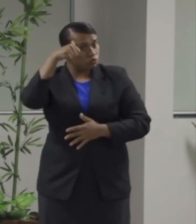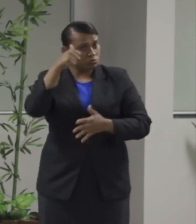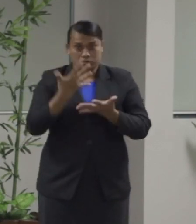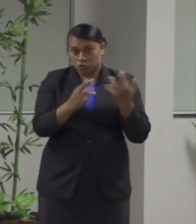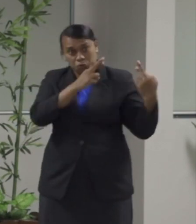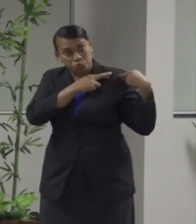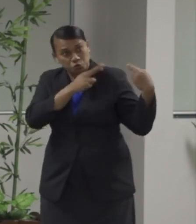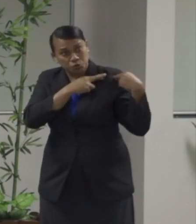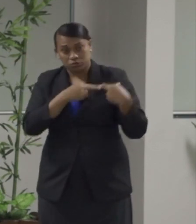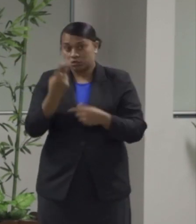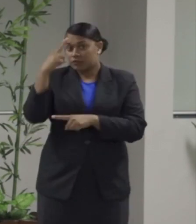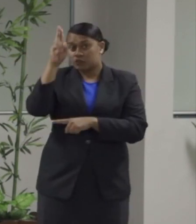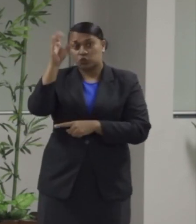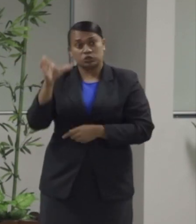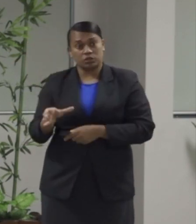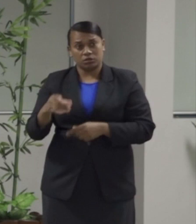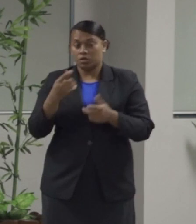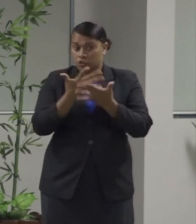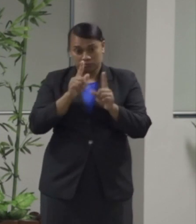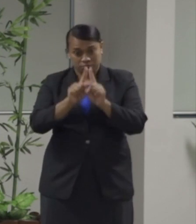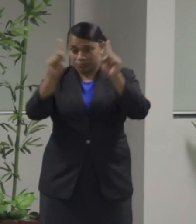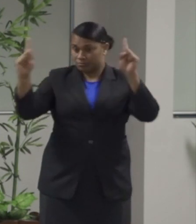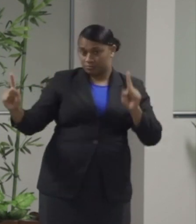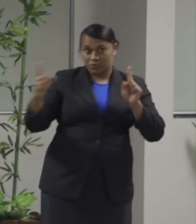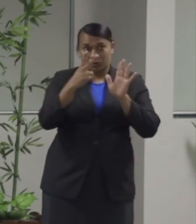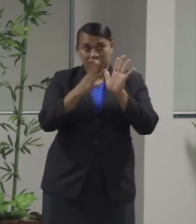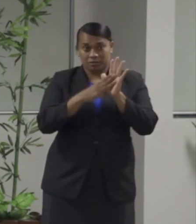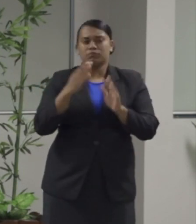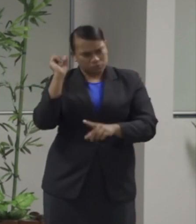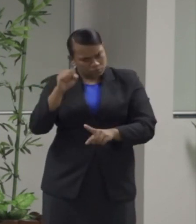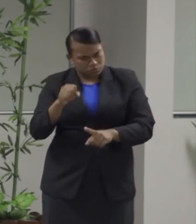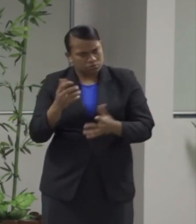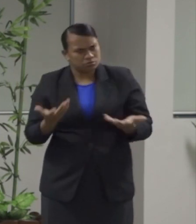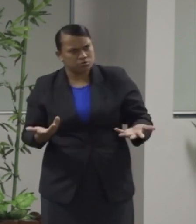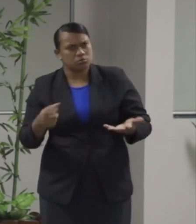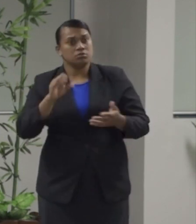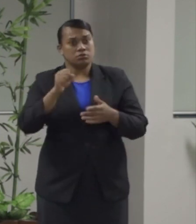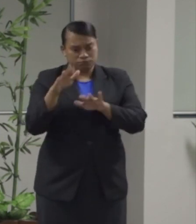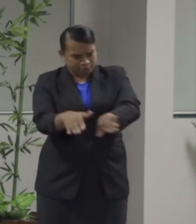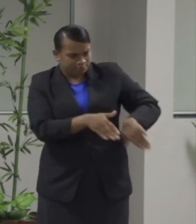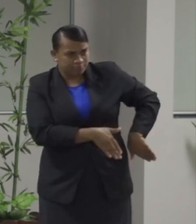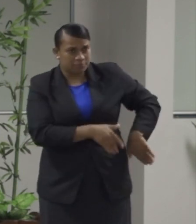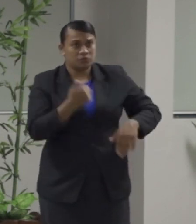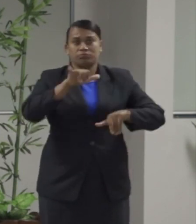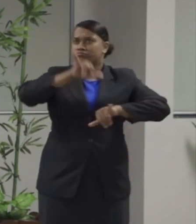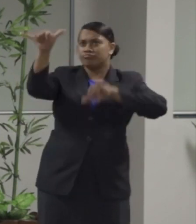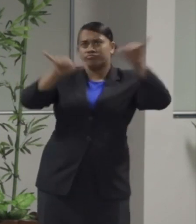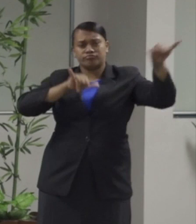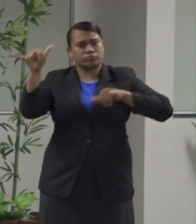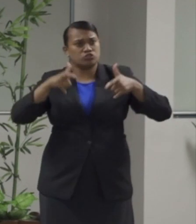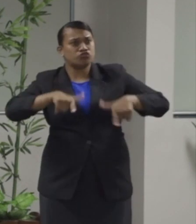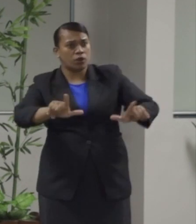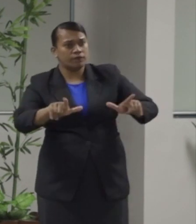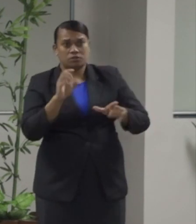been physically distancing yourself from others? Have you been avoiding travel unless absolutely necessary? If you've